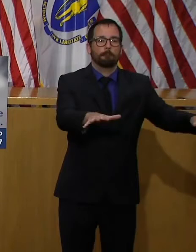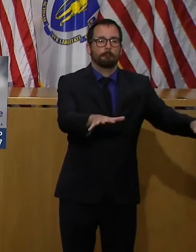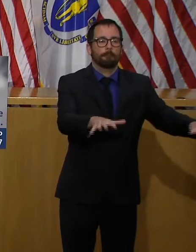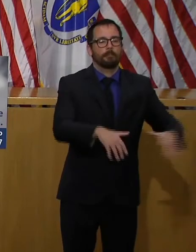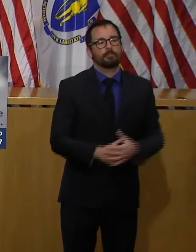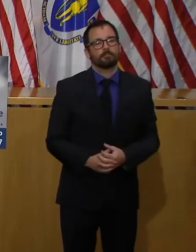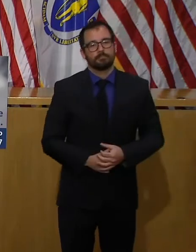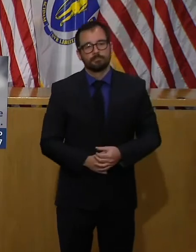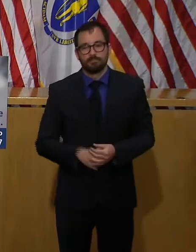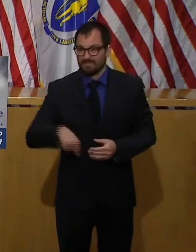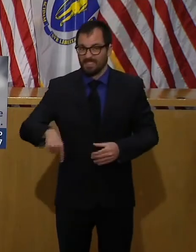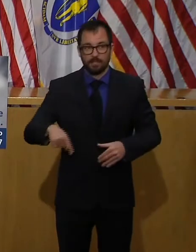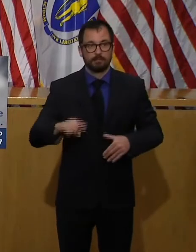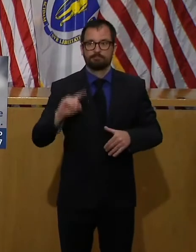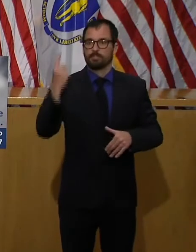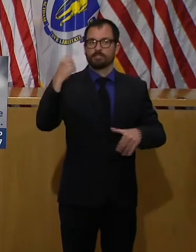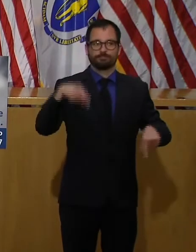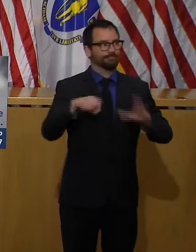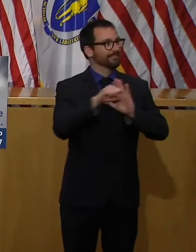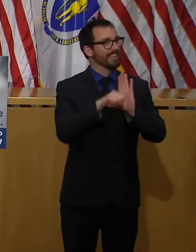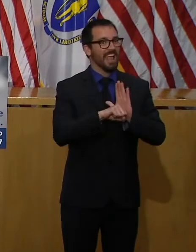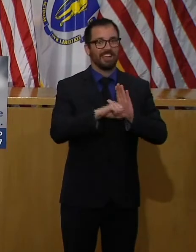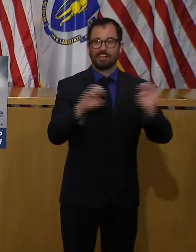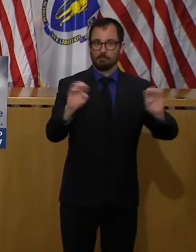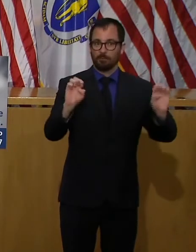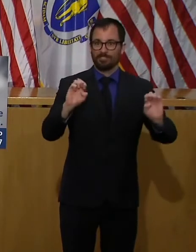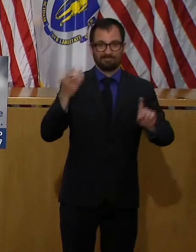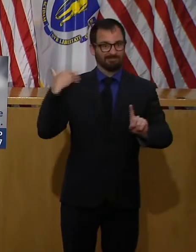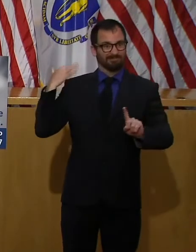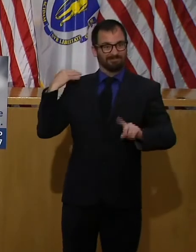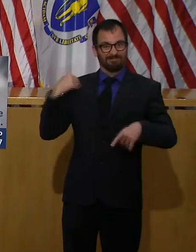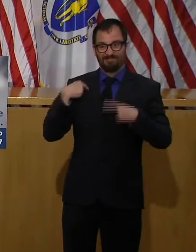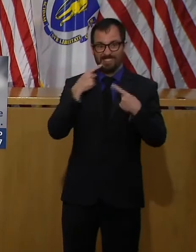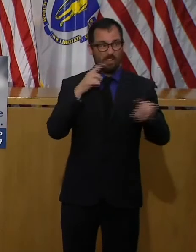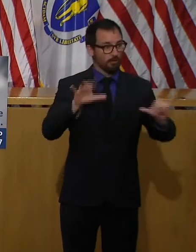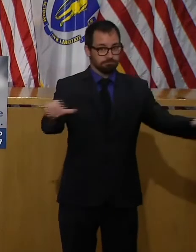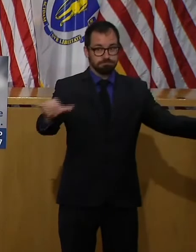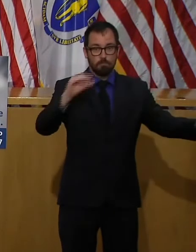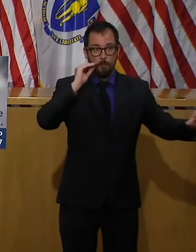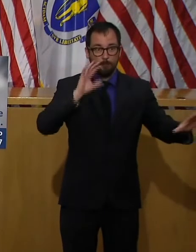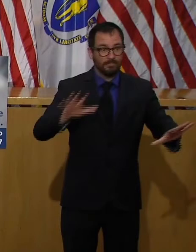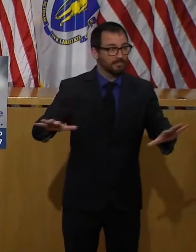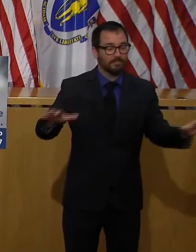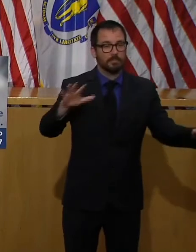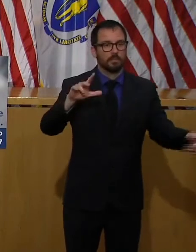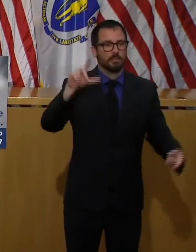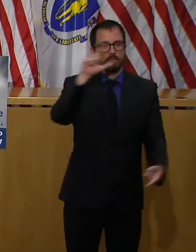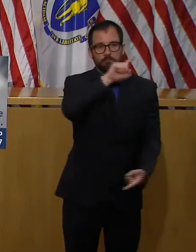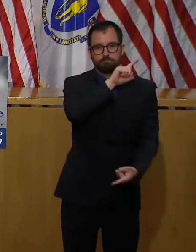distance, the average number of close contacts per case has dropped to 2.